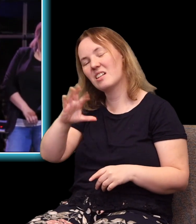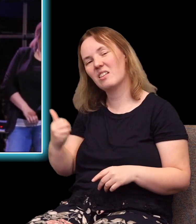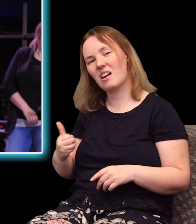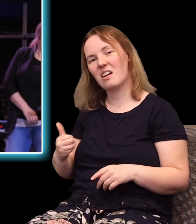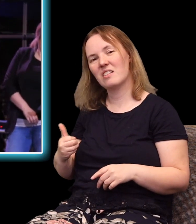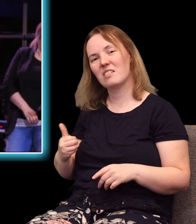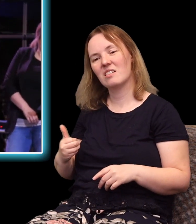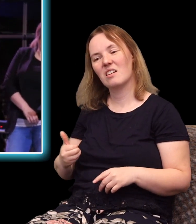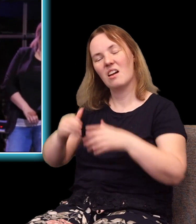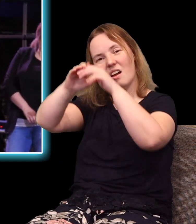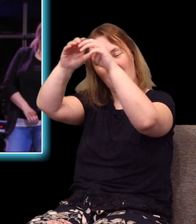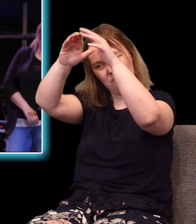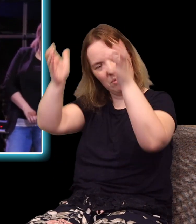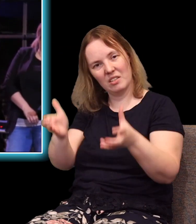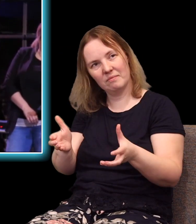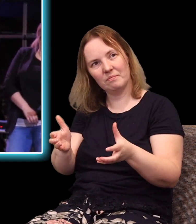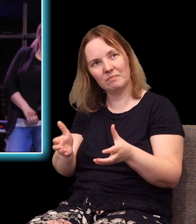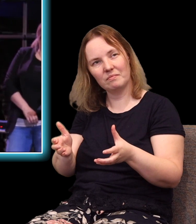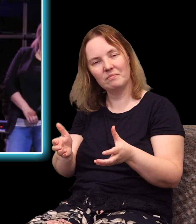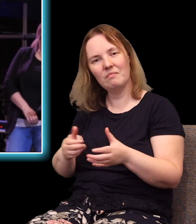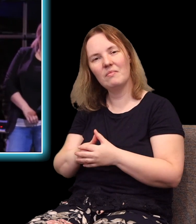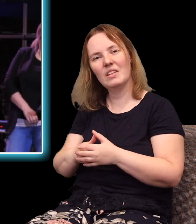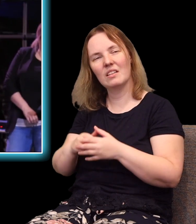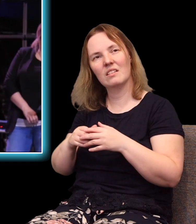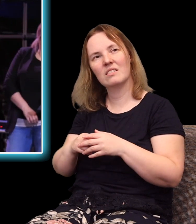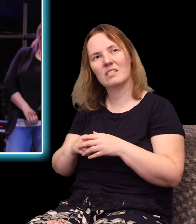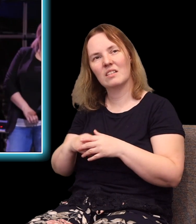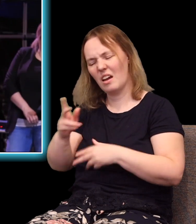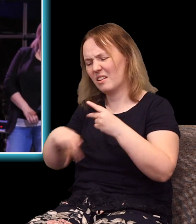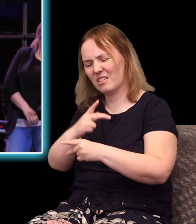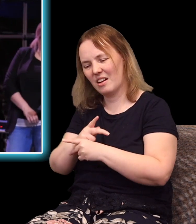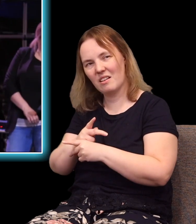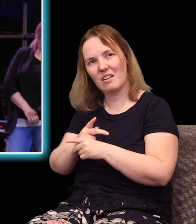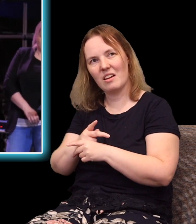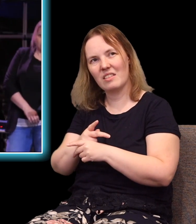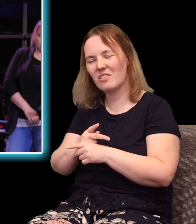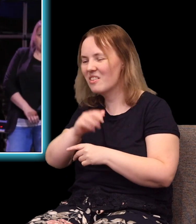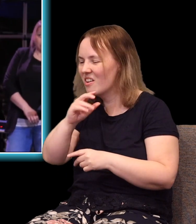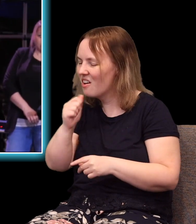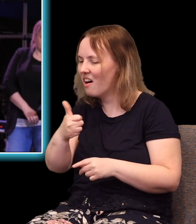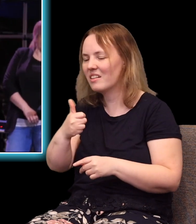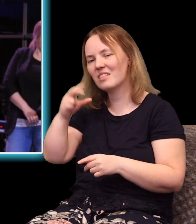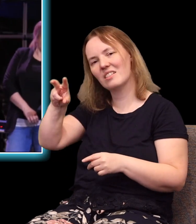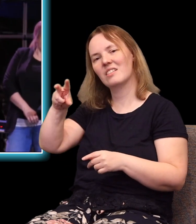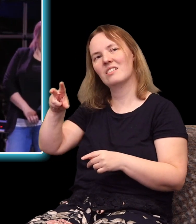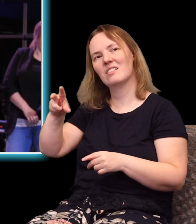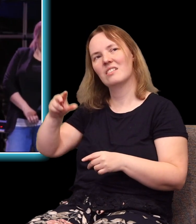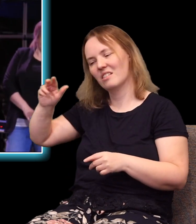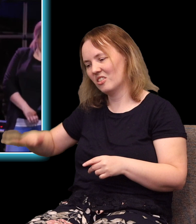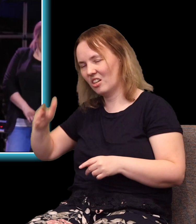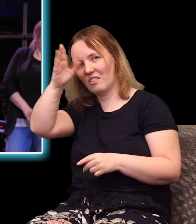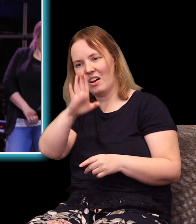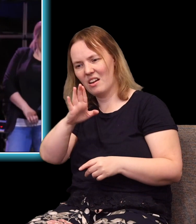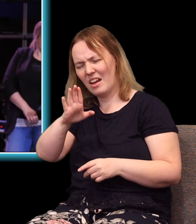of being. They're not seeing somebody who actually comes, pushed against, shoved, and they realize, I'm going to dig in my heels because I know who I am as a child of God. I'm going to do it God's